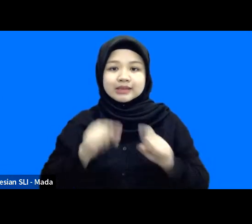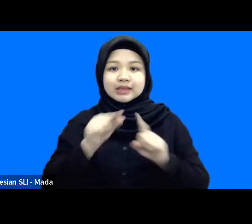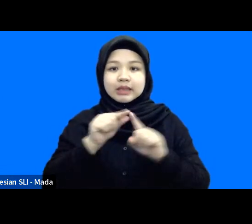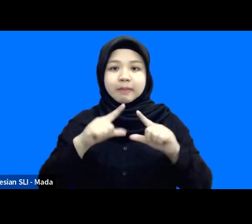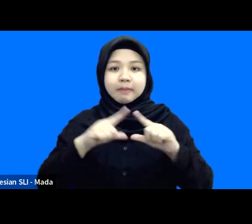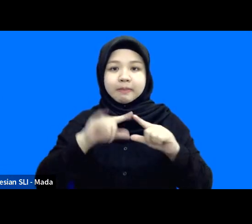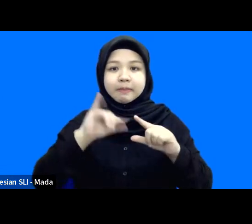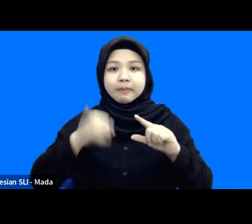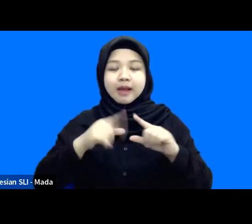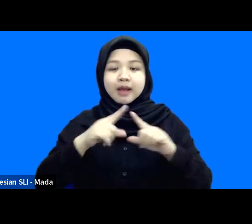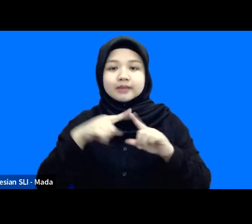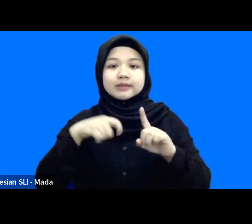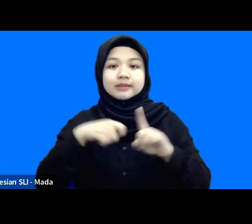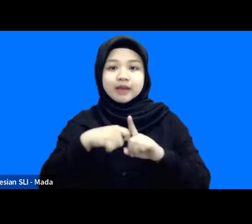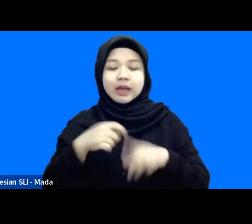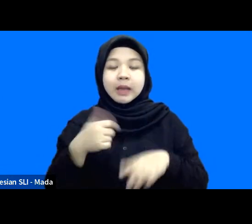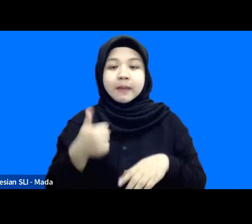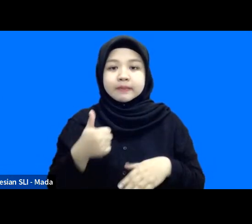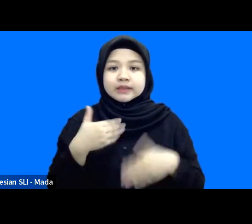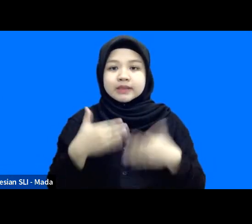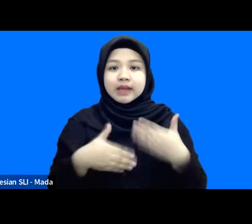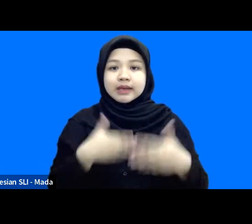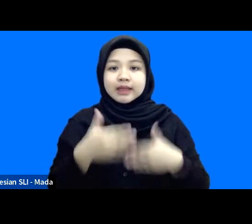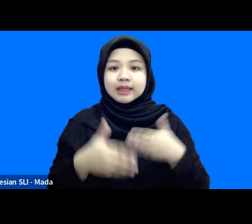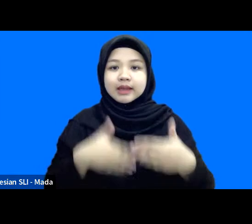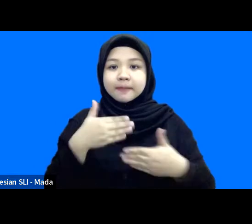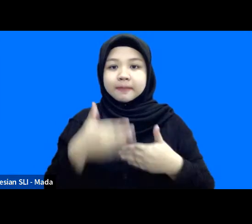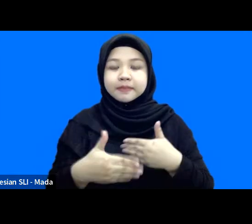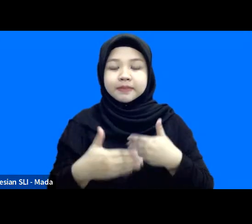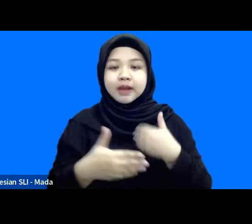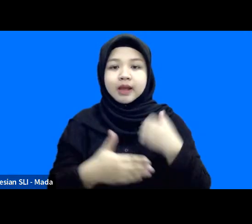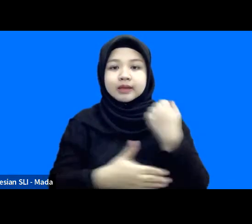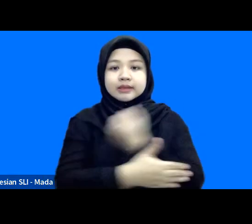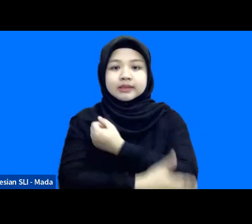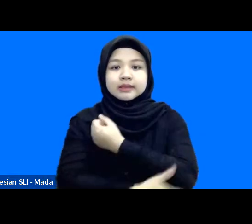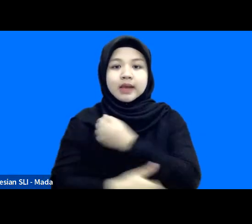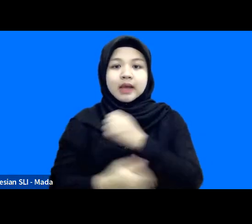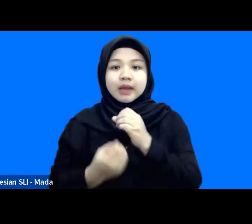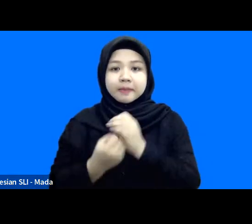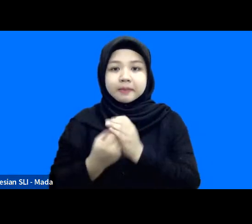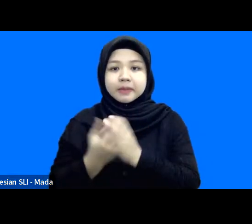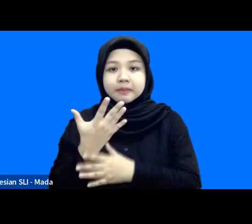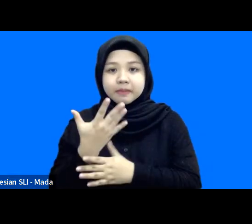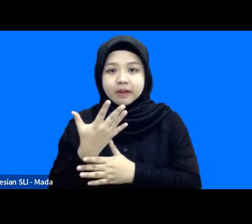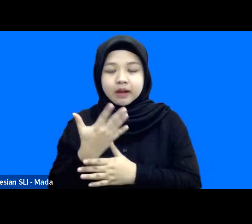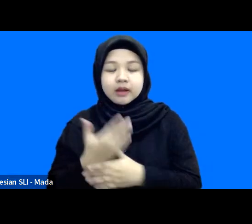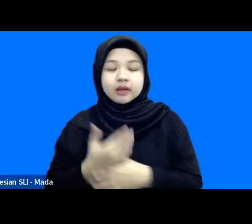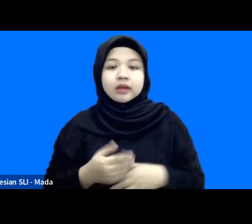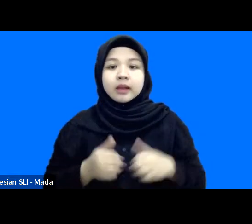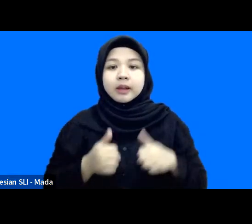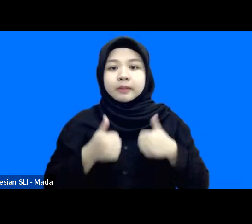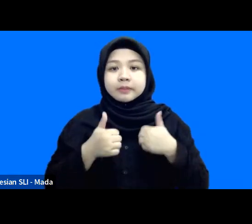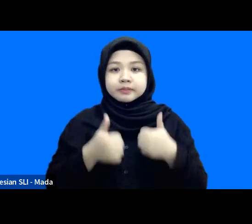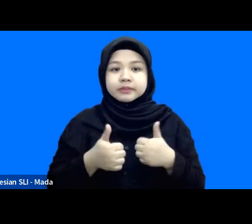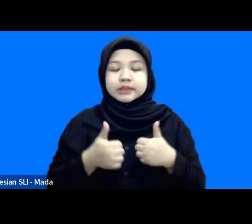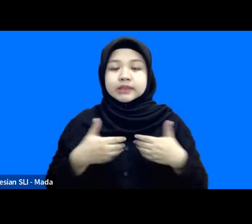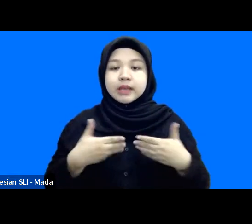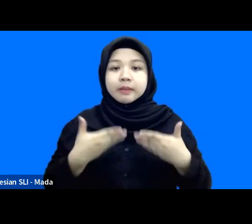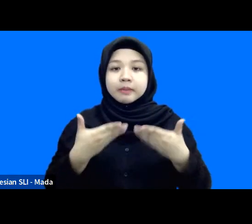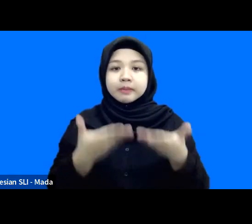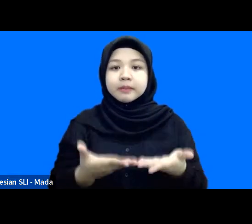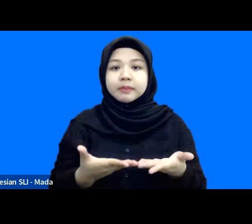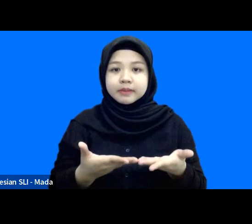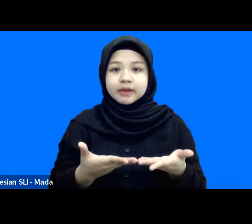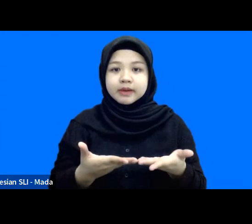can have, you know, equal opportunity for decision making, then I think that could make a